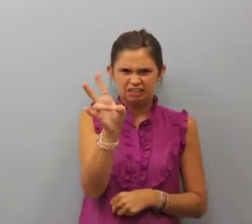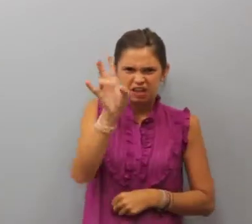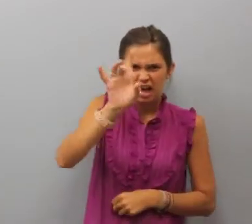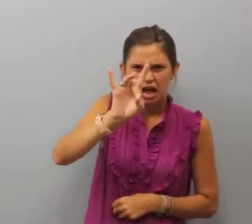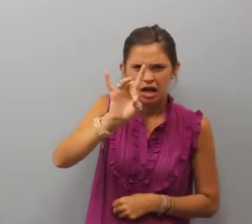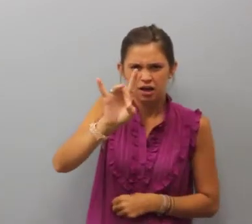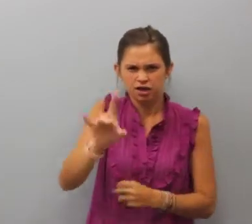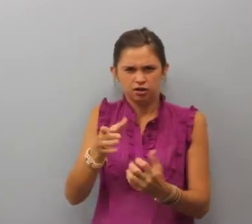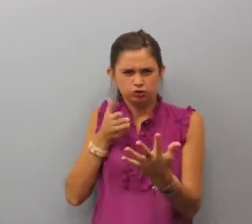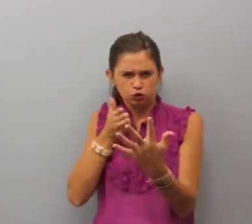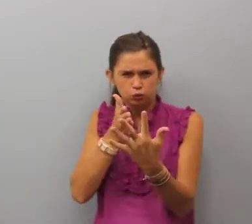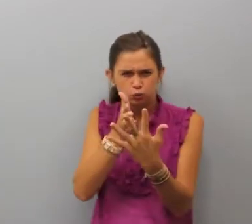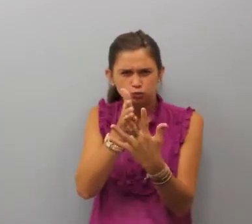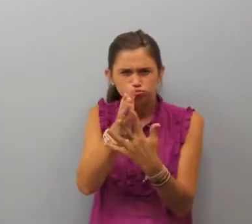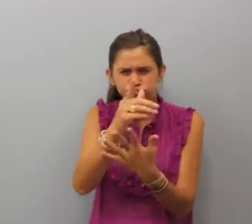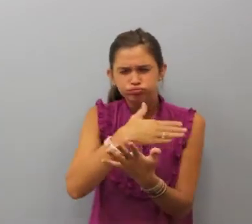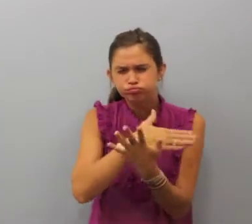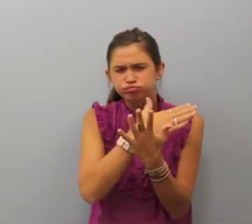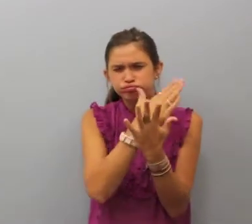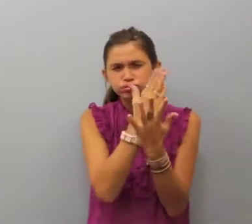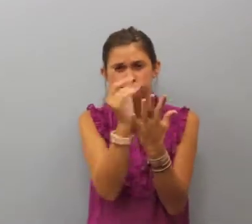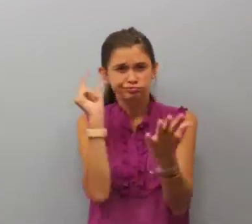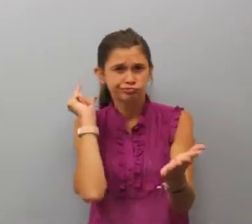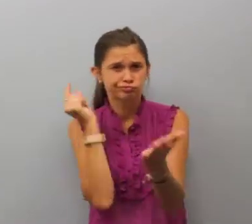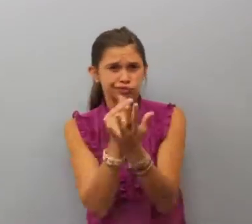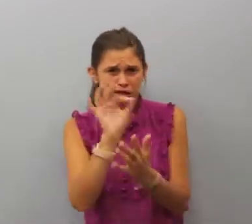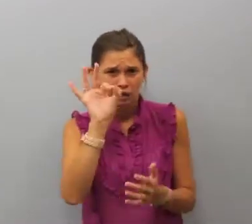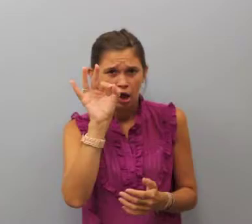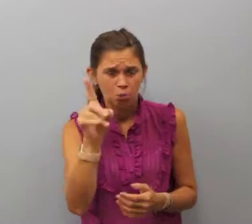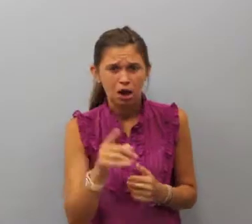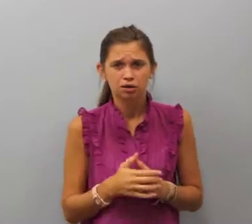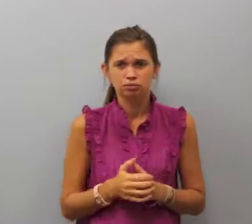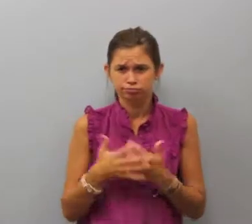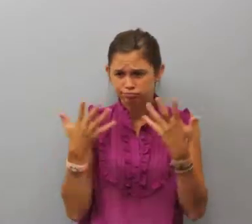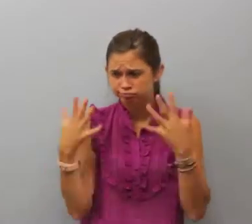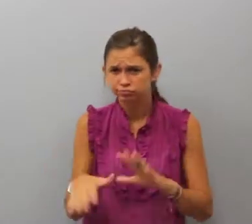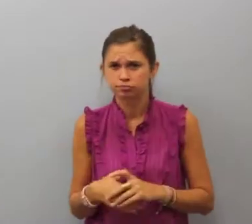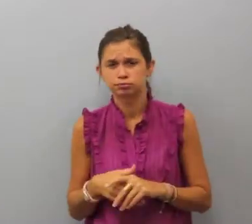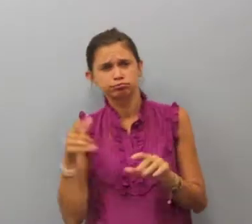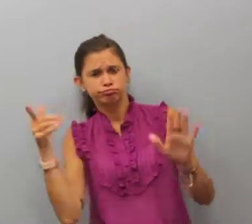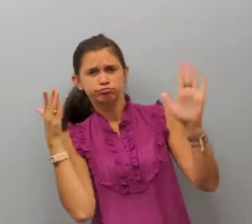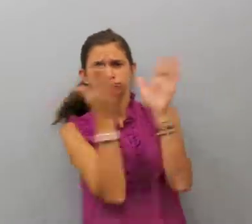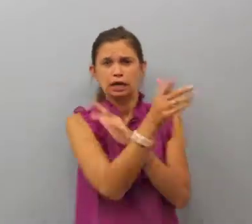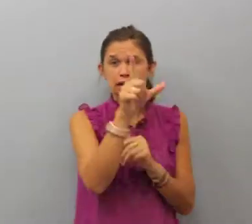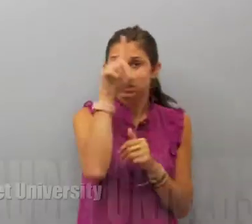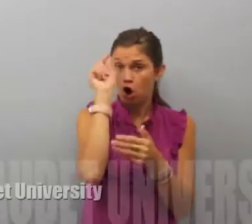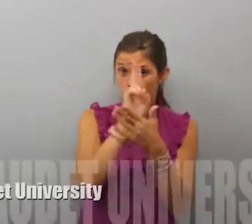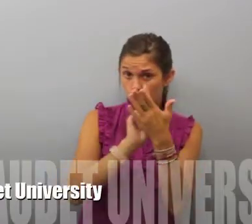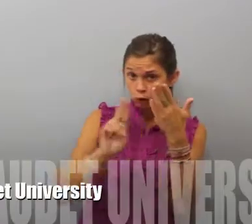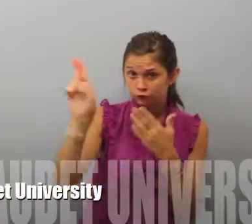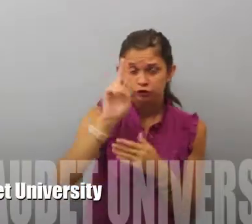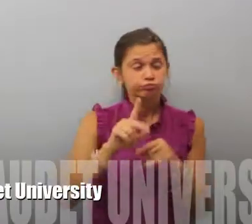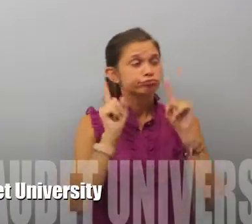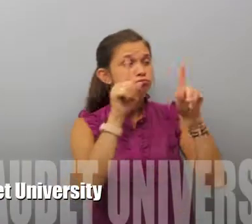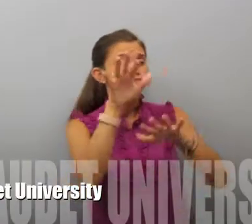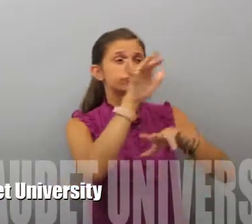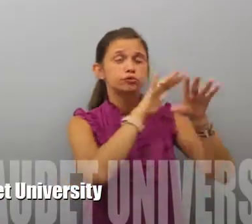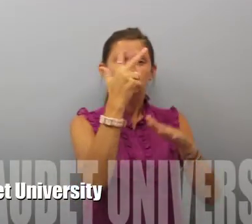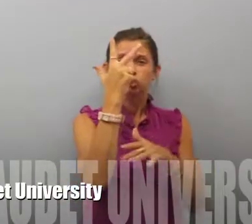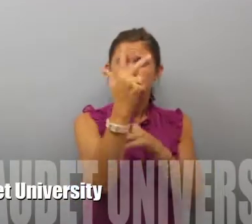Steve attended the Learning Center in 1978 and graduated in 91. After graduation,